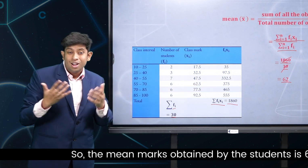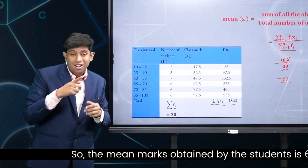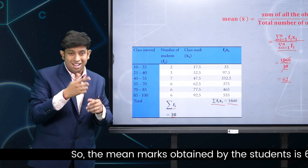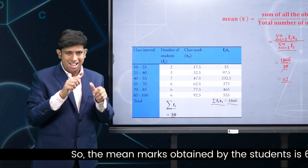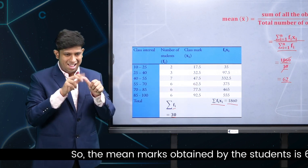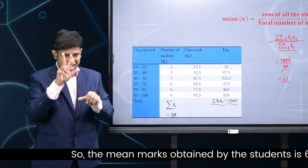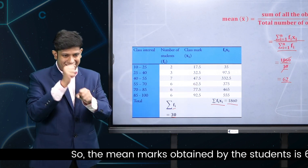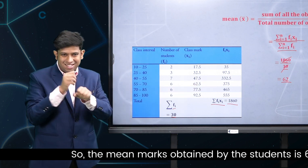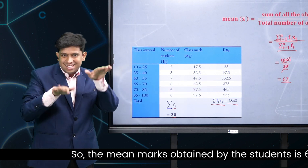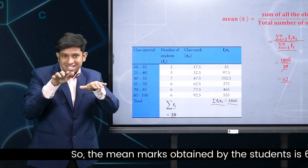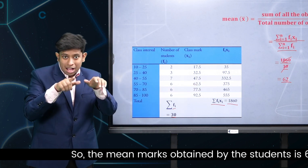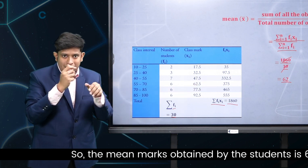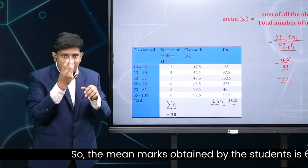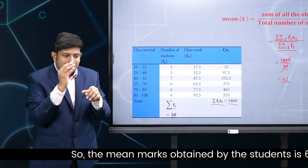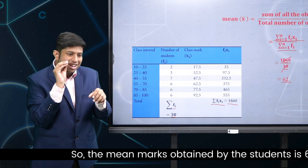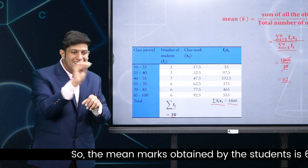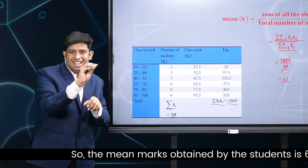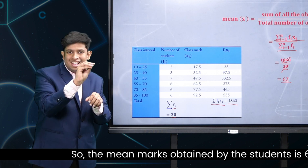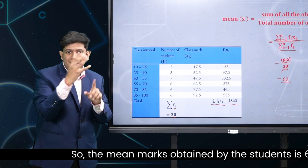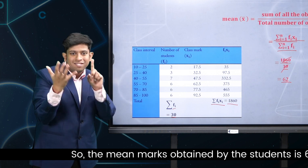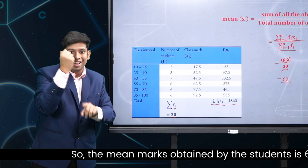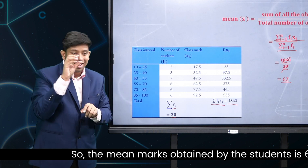So the mean marks obtained by the students is 62.